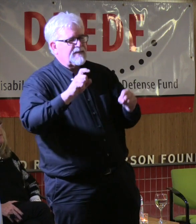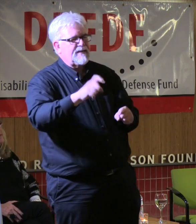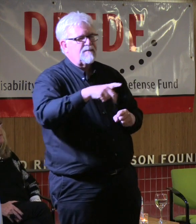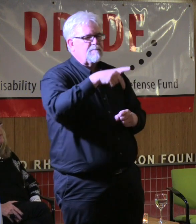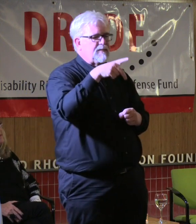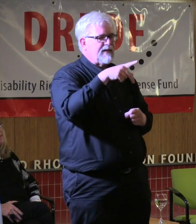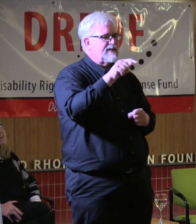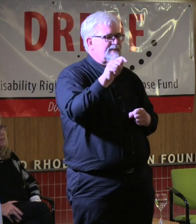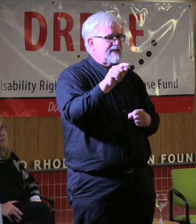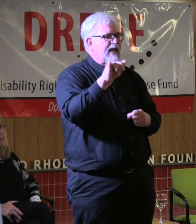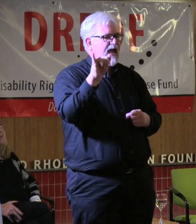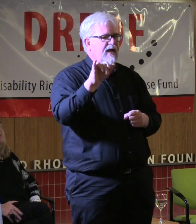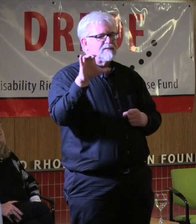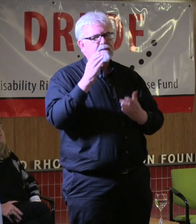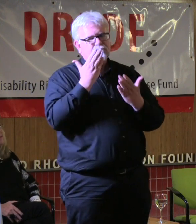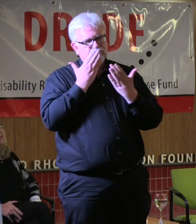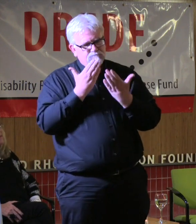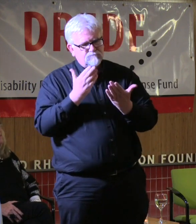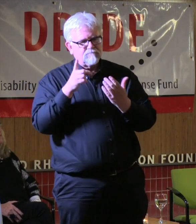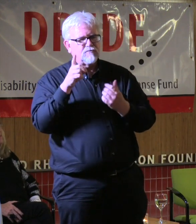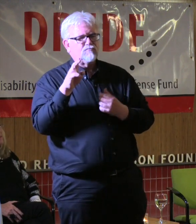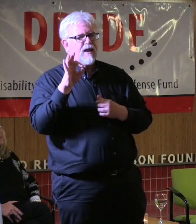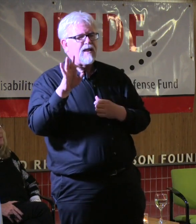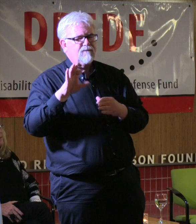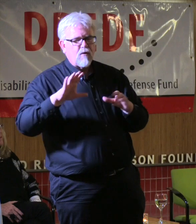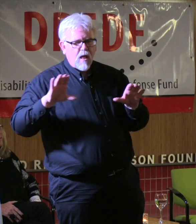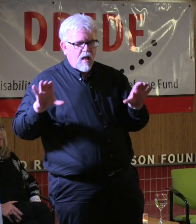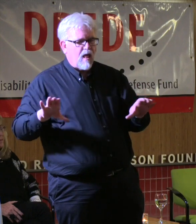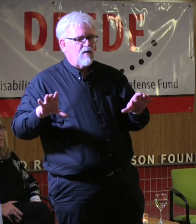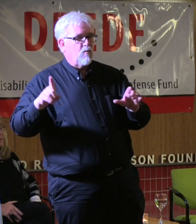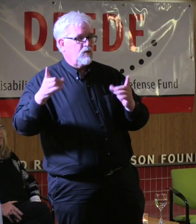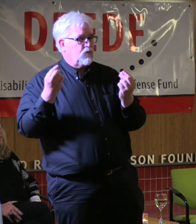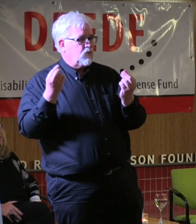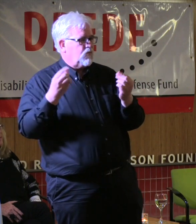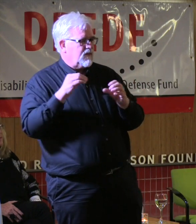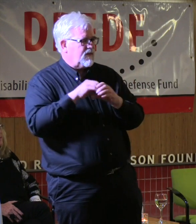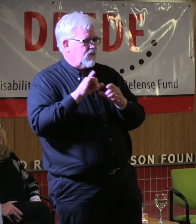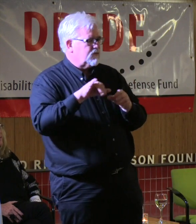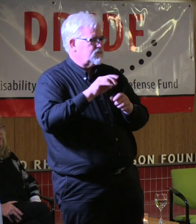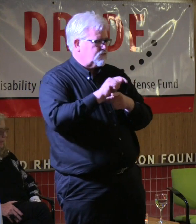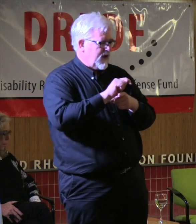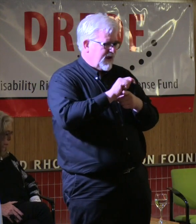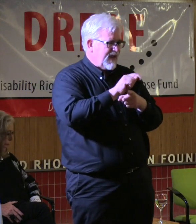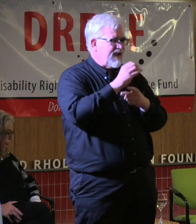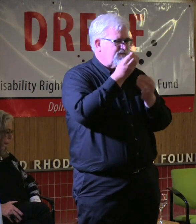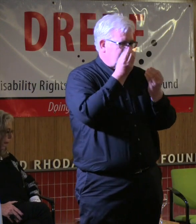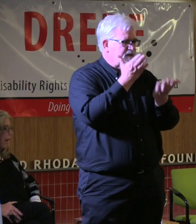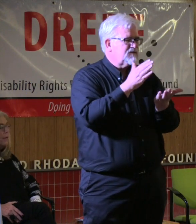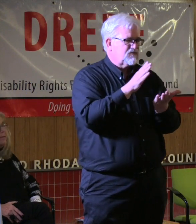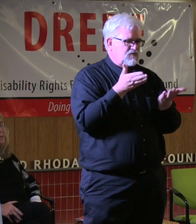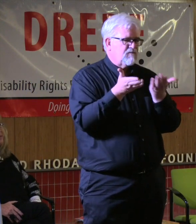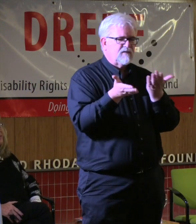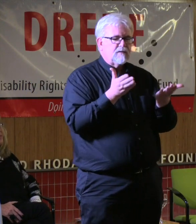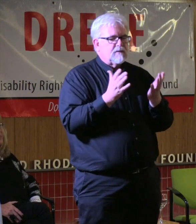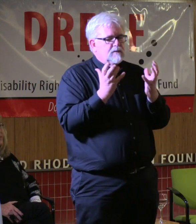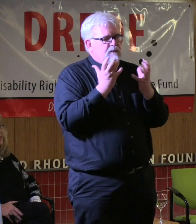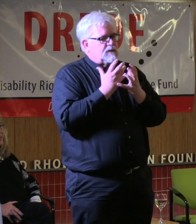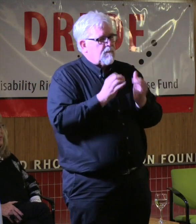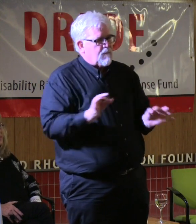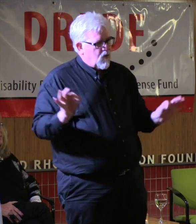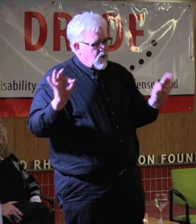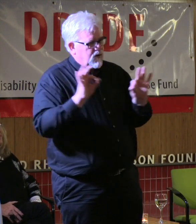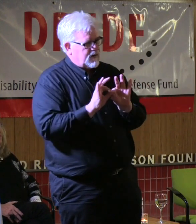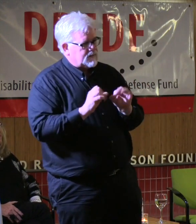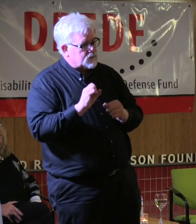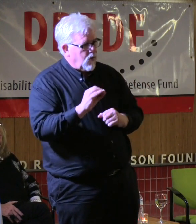PTICs, and I thank Dretta Farley. Thank all of you for what you do in those training and information centers. They're just so, so